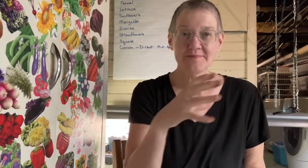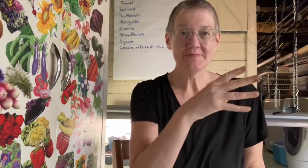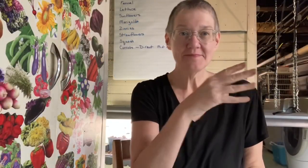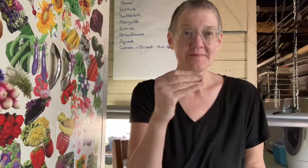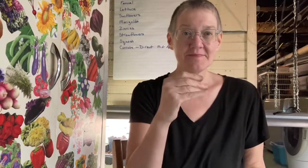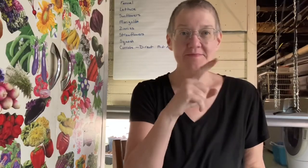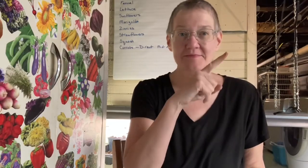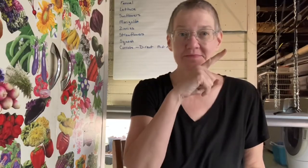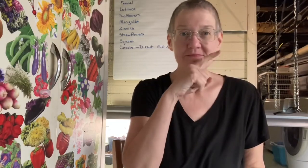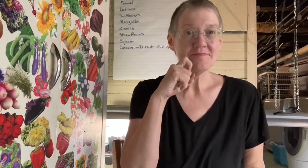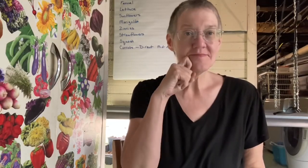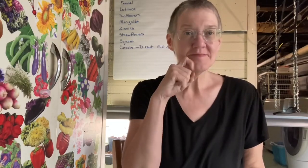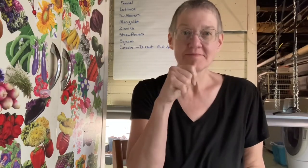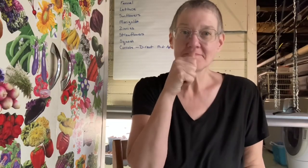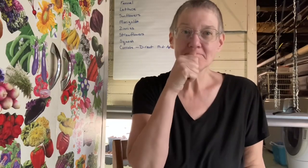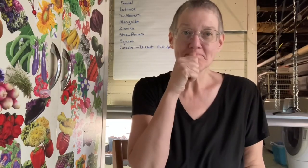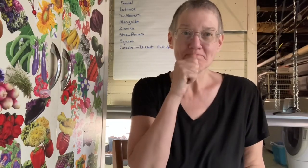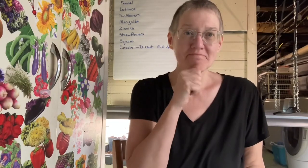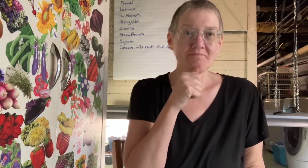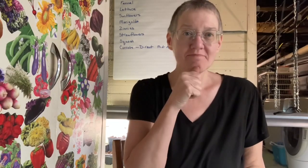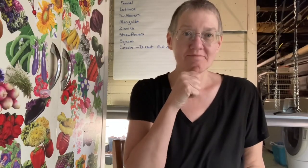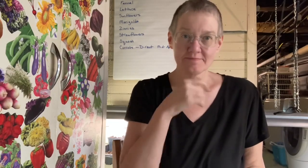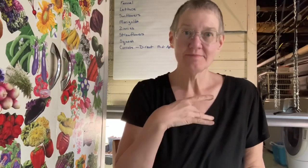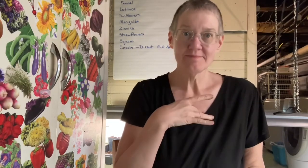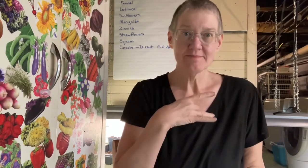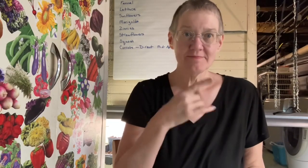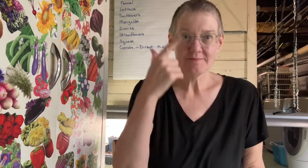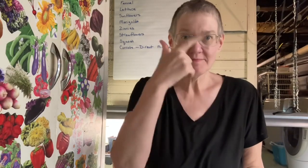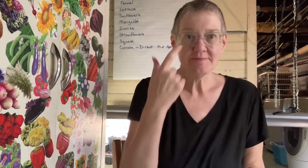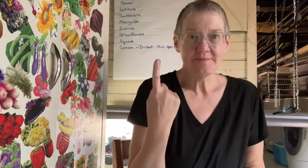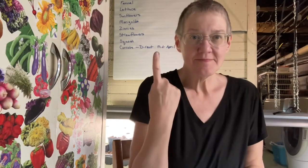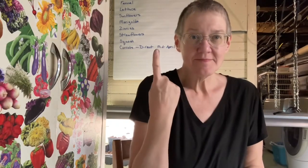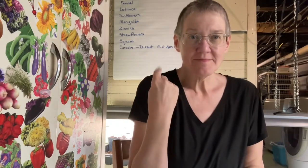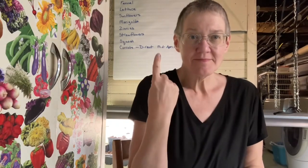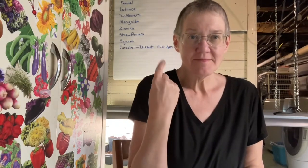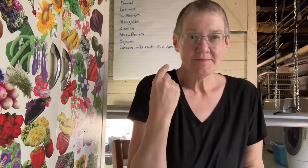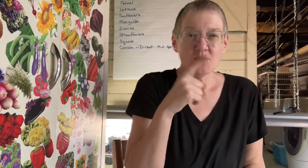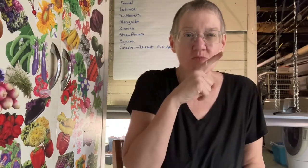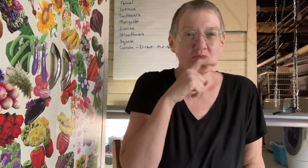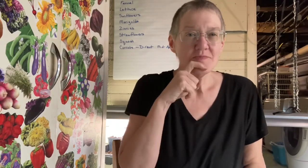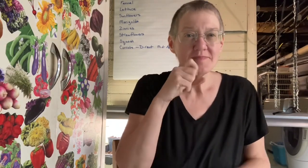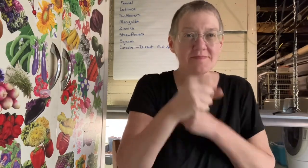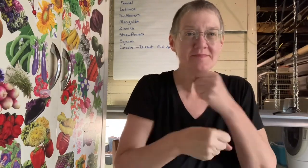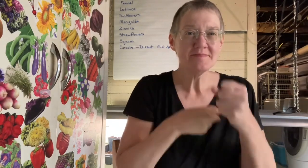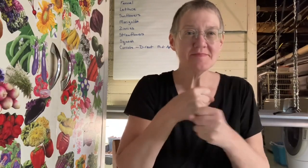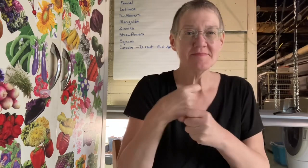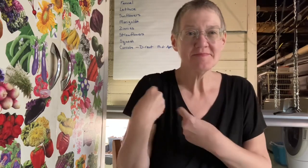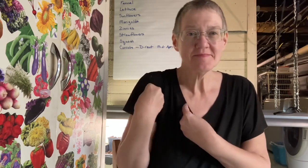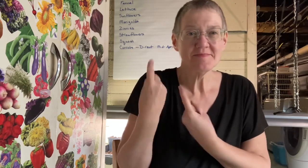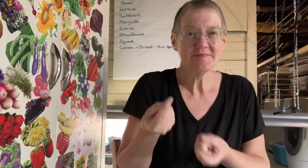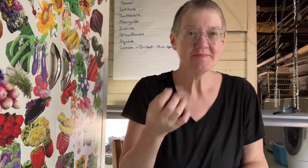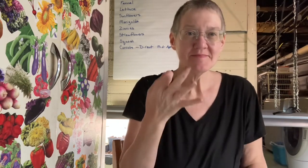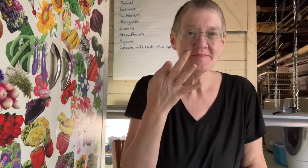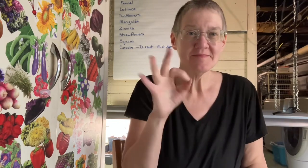Now, Vinca is heat and drought tolerant, and I like that because last year we had the driest year